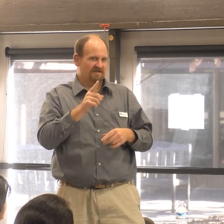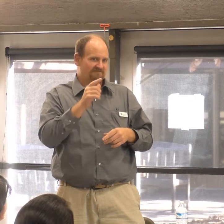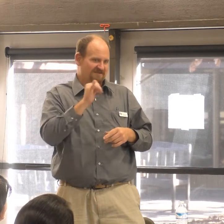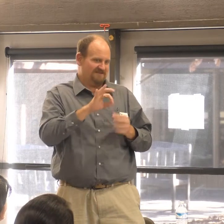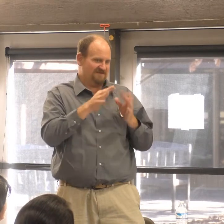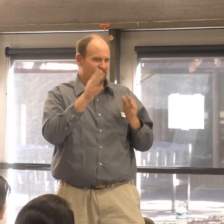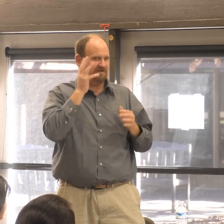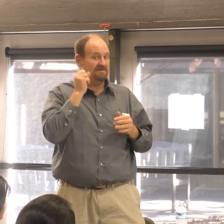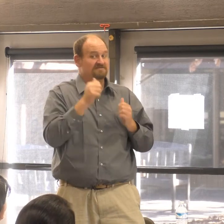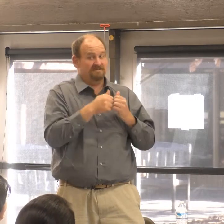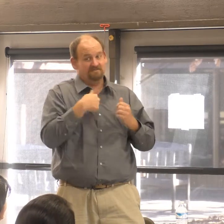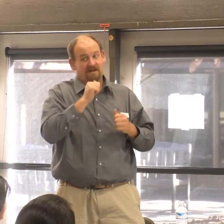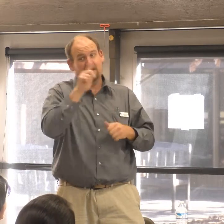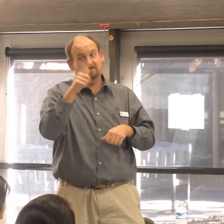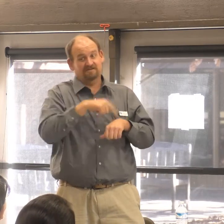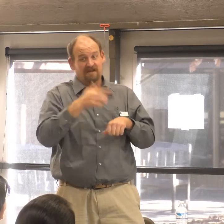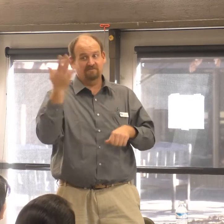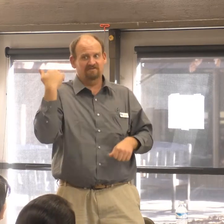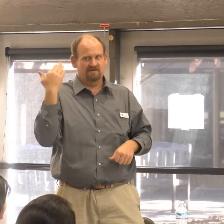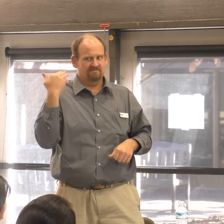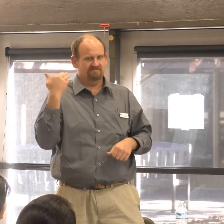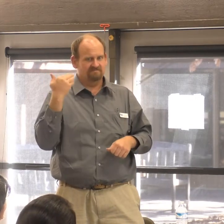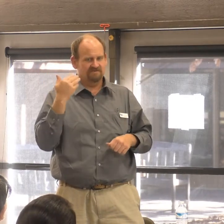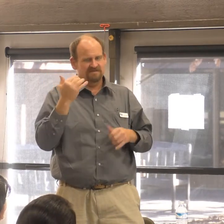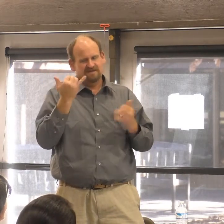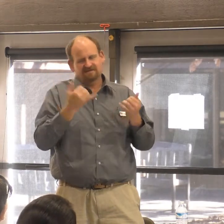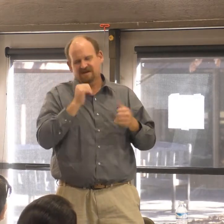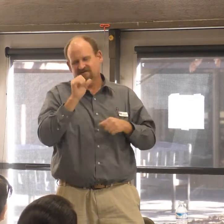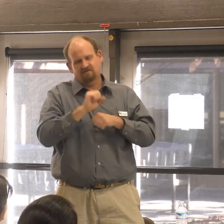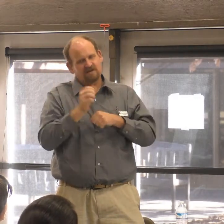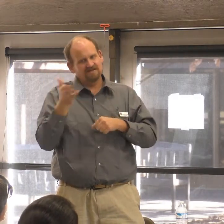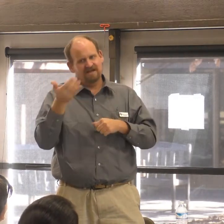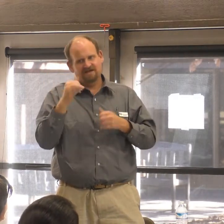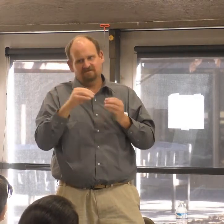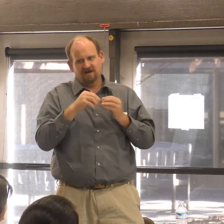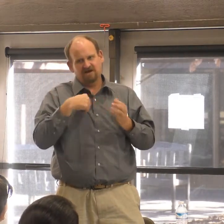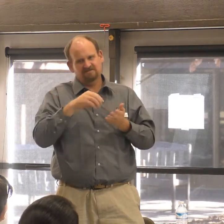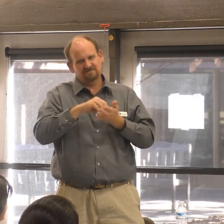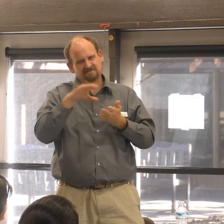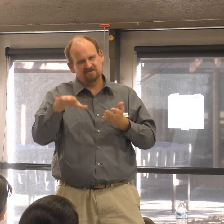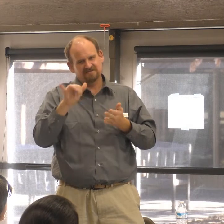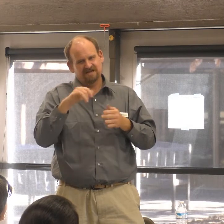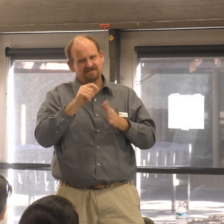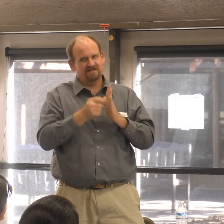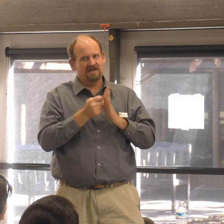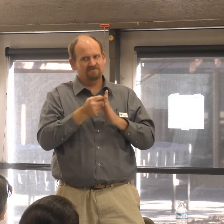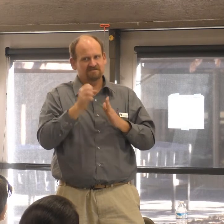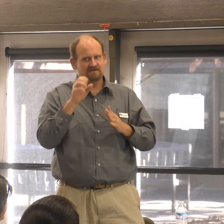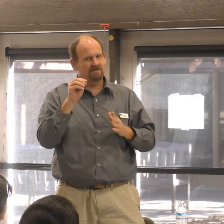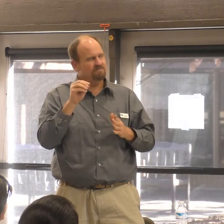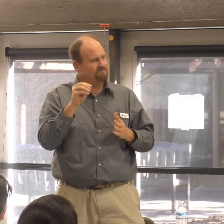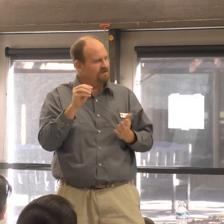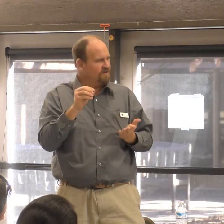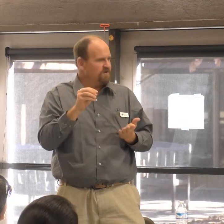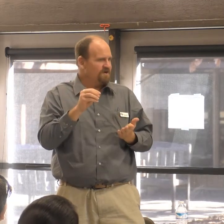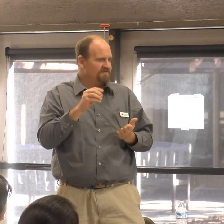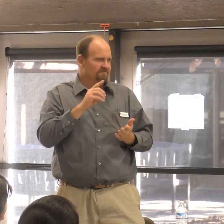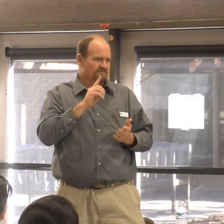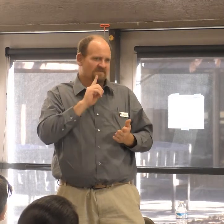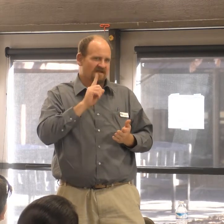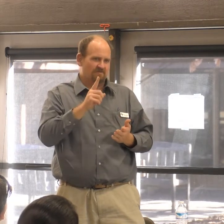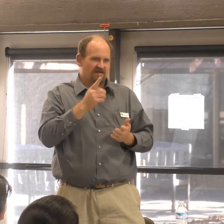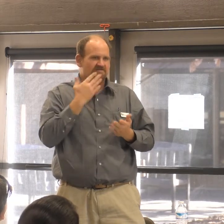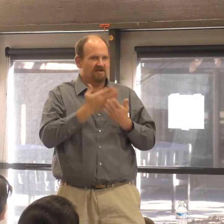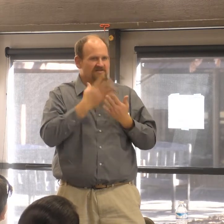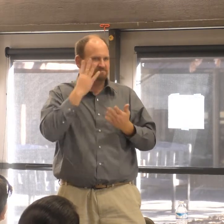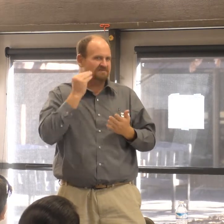for them as well. That interpreter worked with me, you know, at all times. But at that time, I had students as